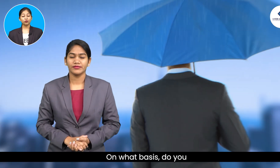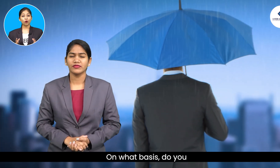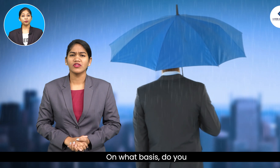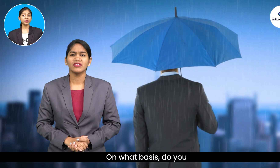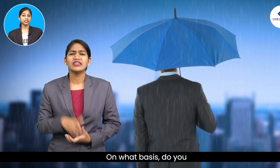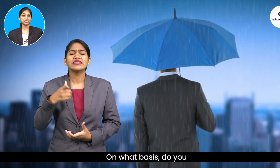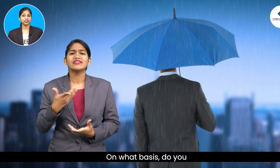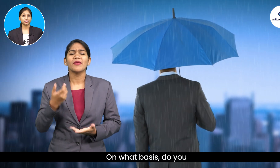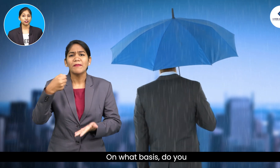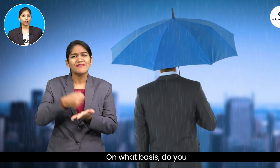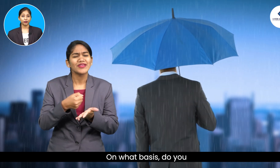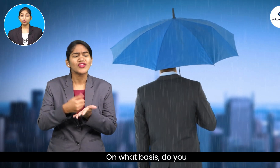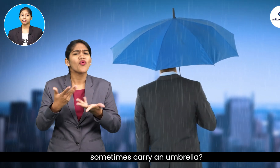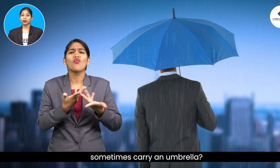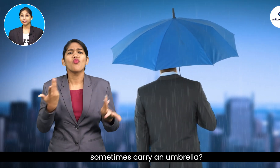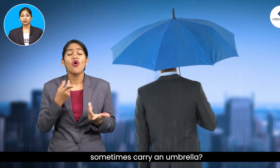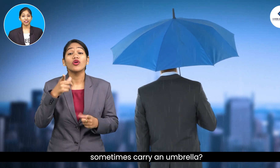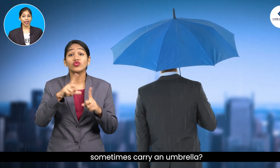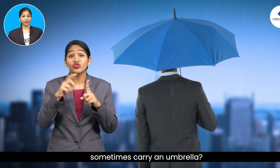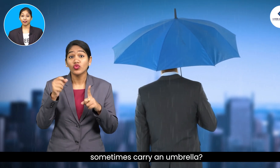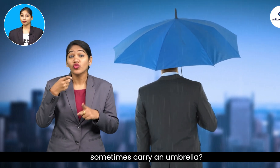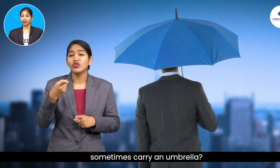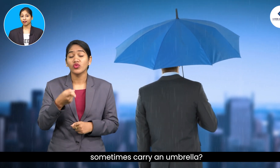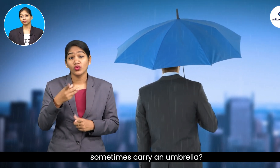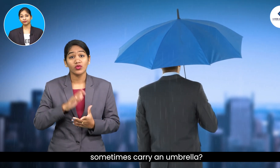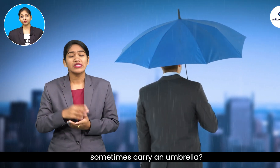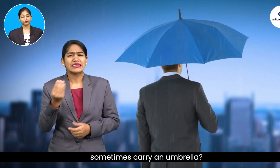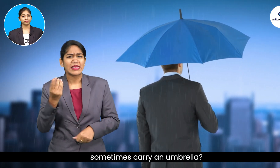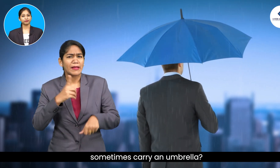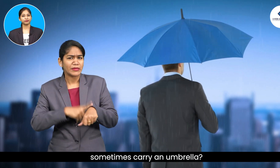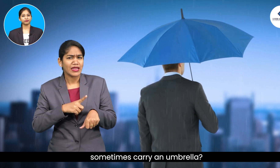On what basis do you sometimes carry an umbrella?